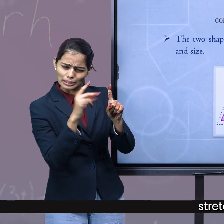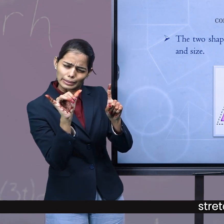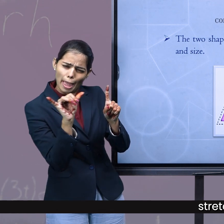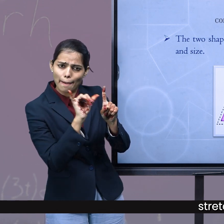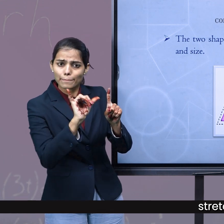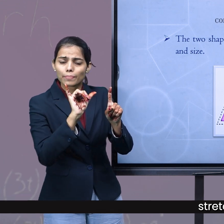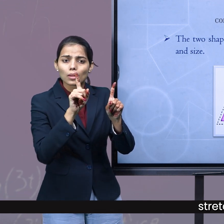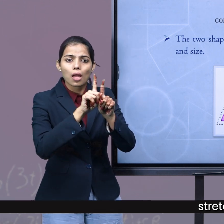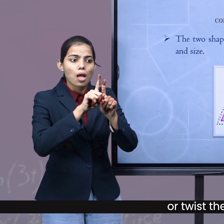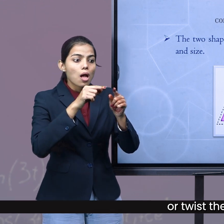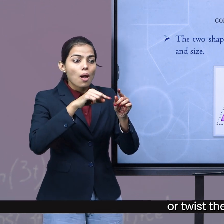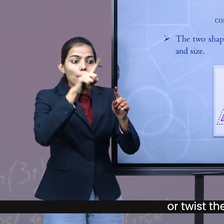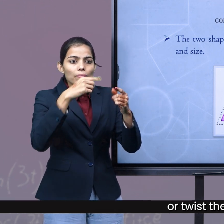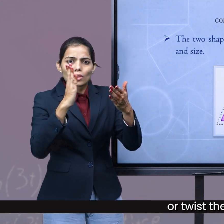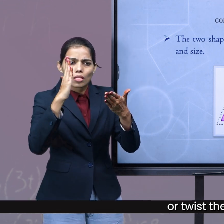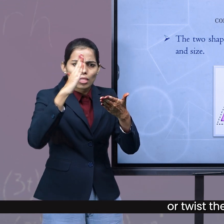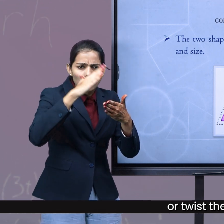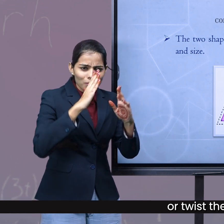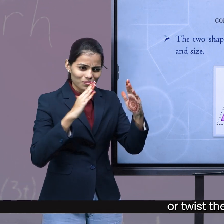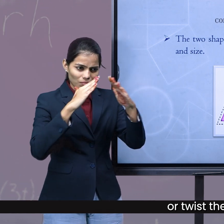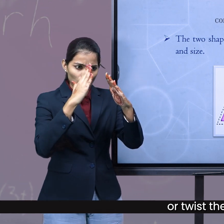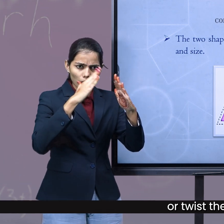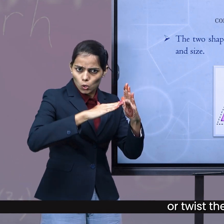stretch, or twist the image.